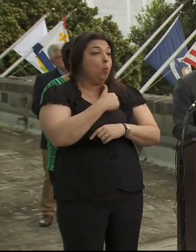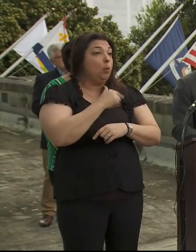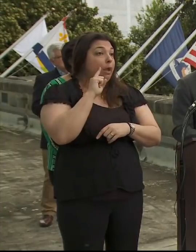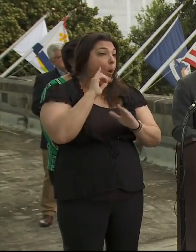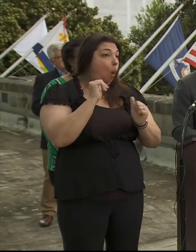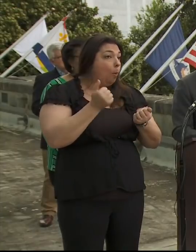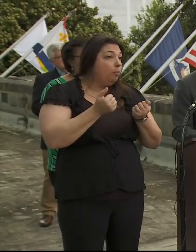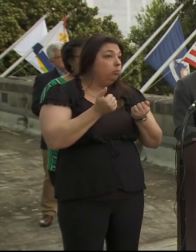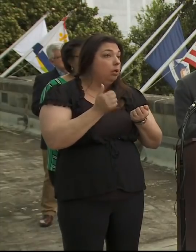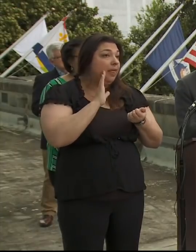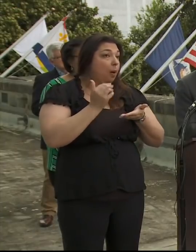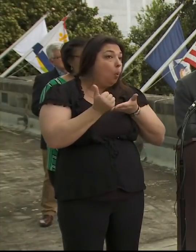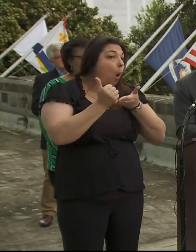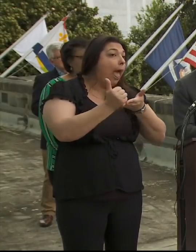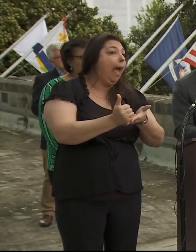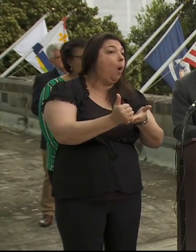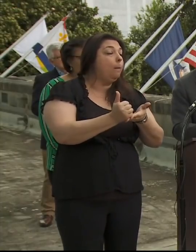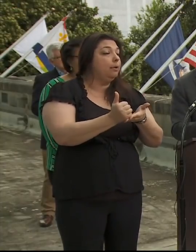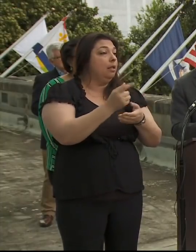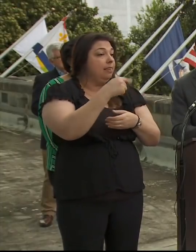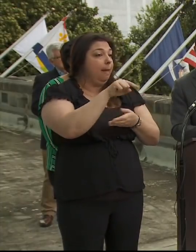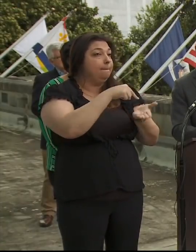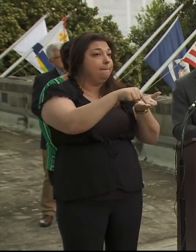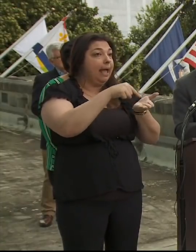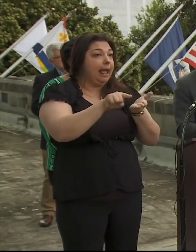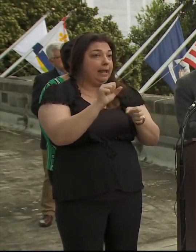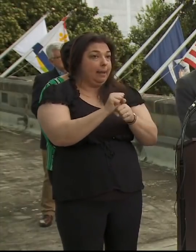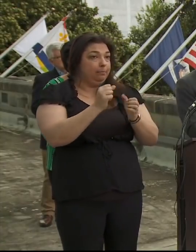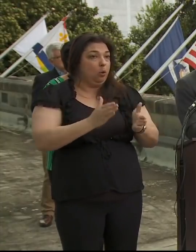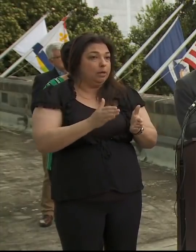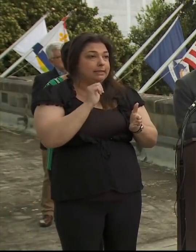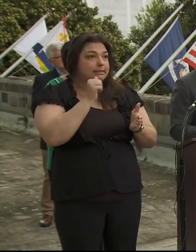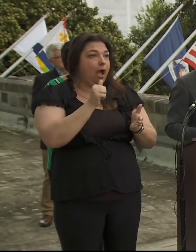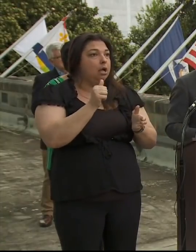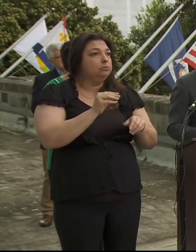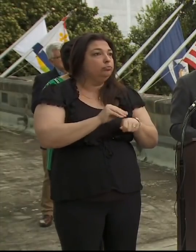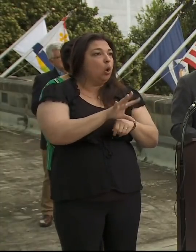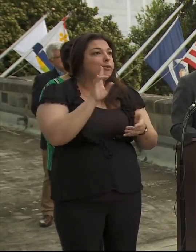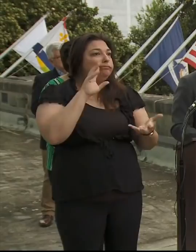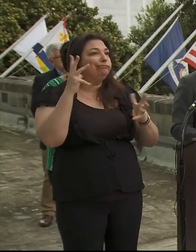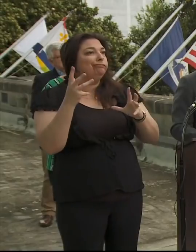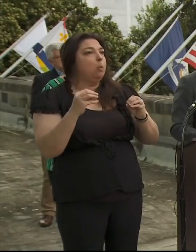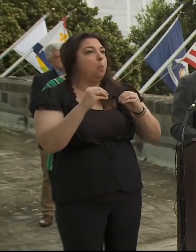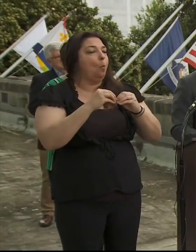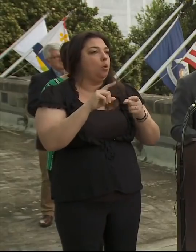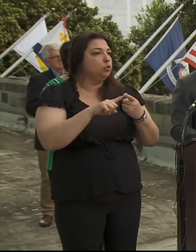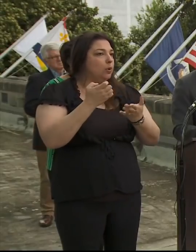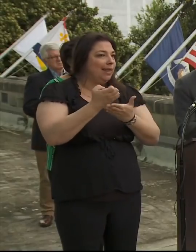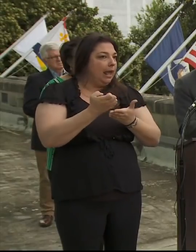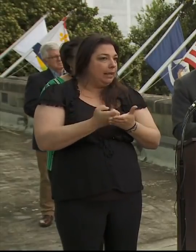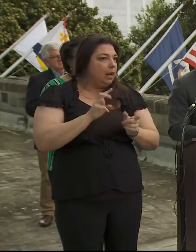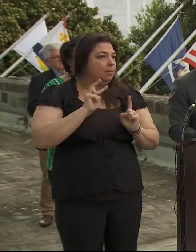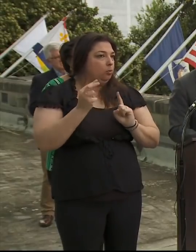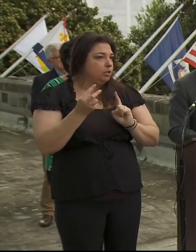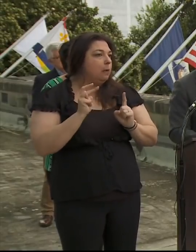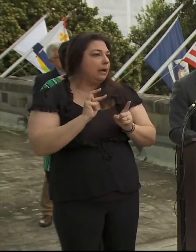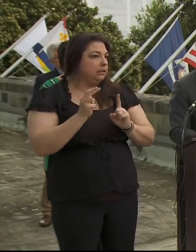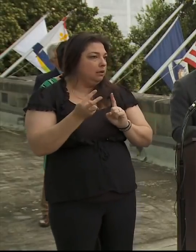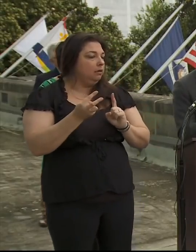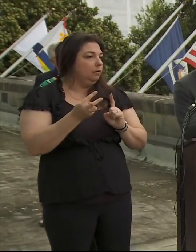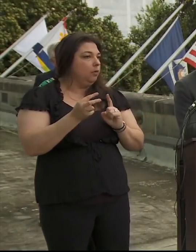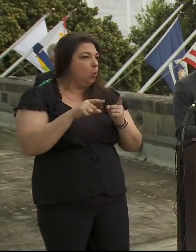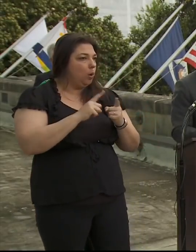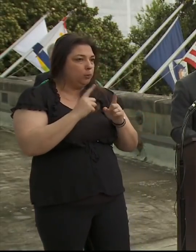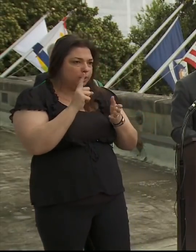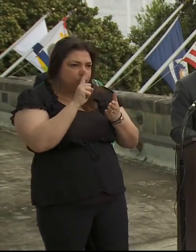float those organizations to be able to pay their employees, not causing further damage to our local economic perspective as we look